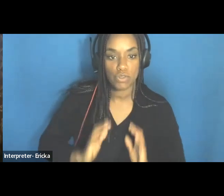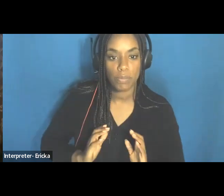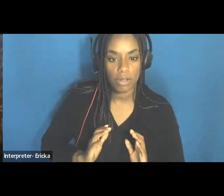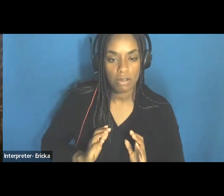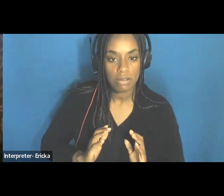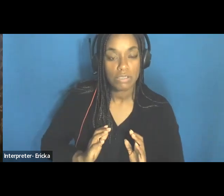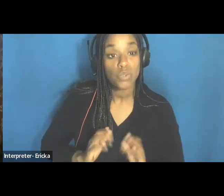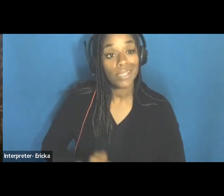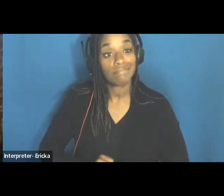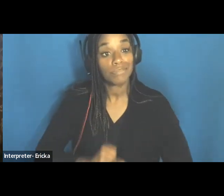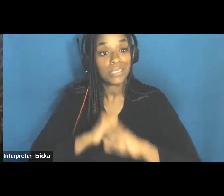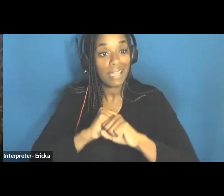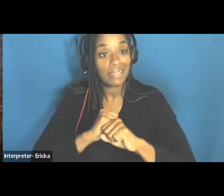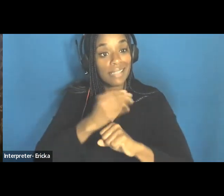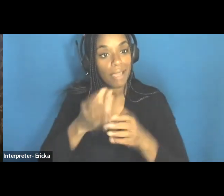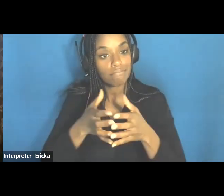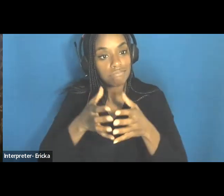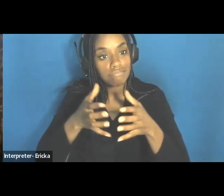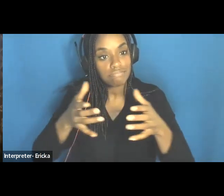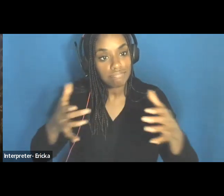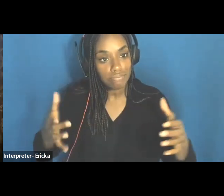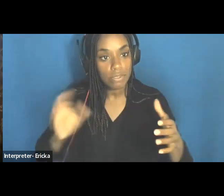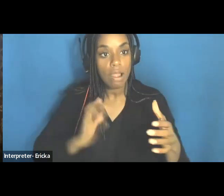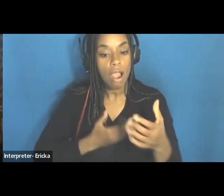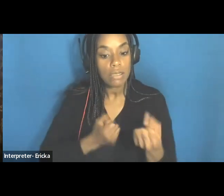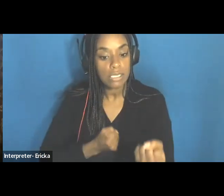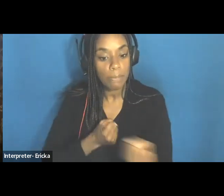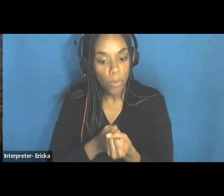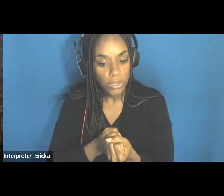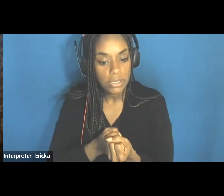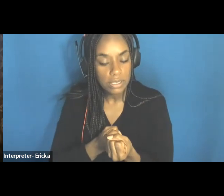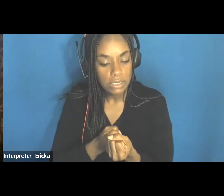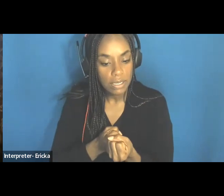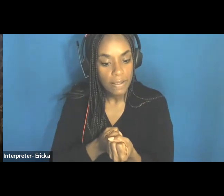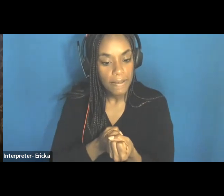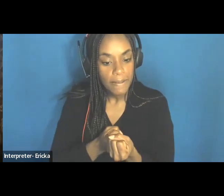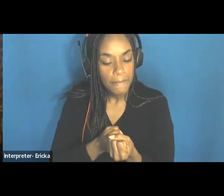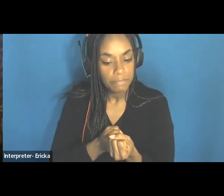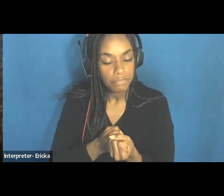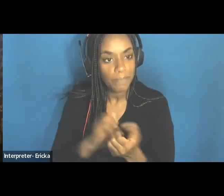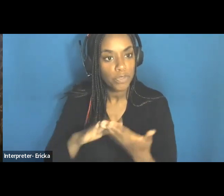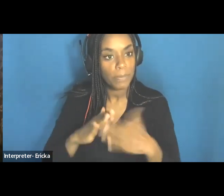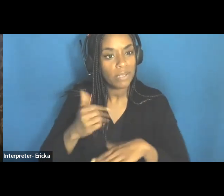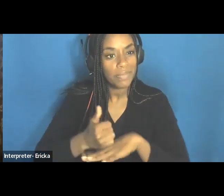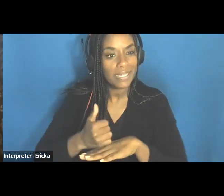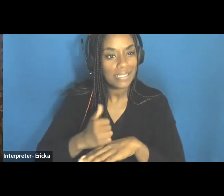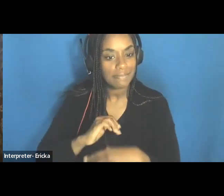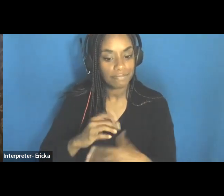our supports. Did many work on home and community-based services implementation and managed